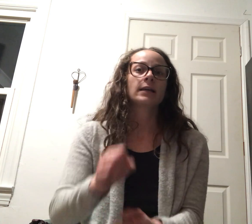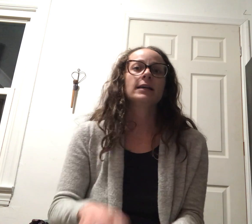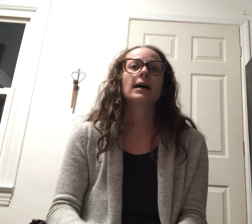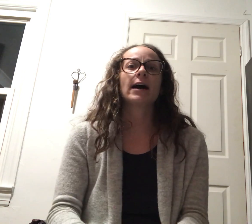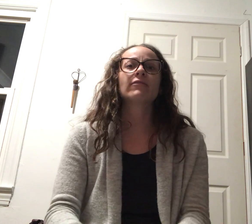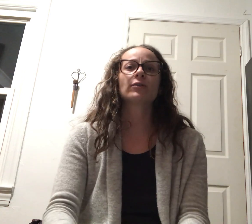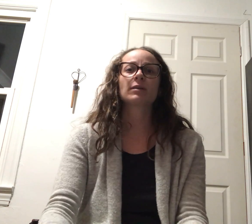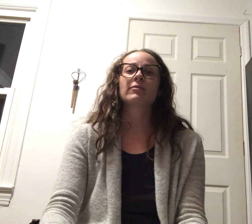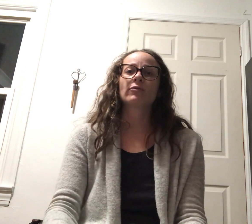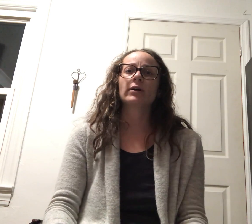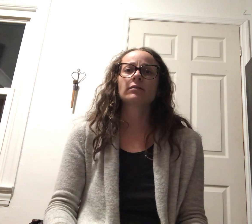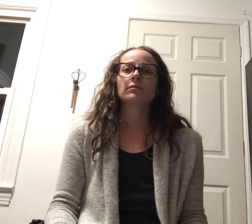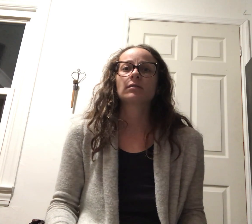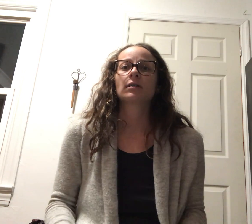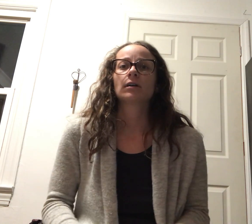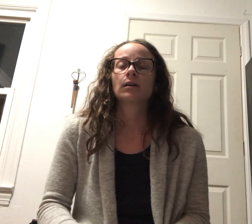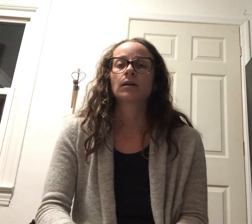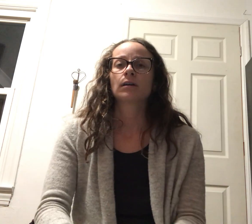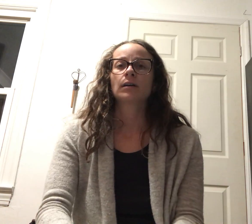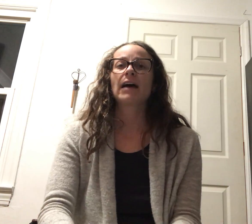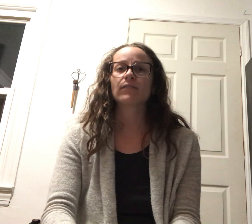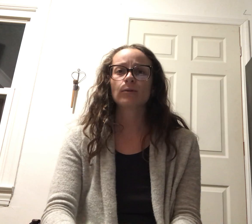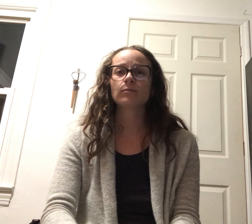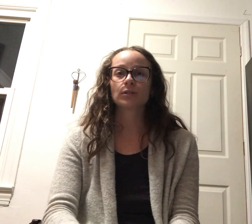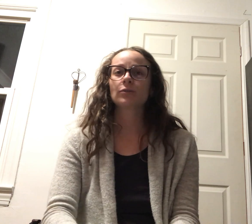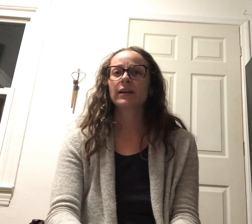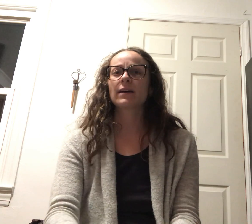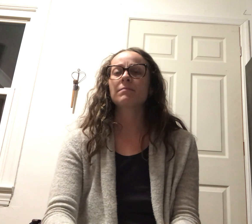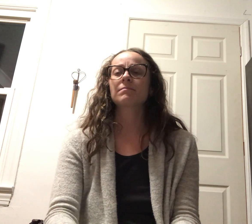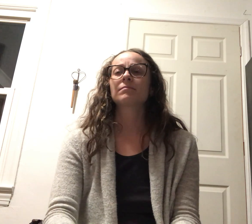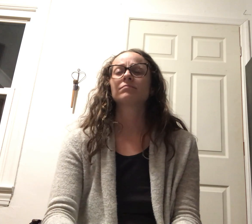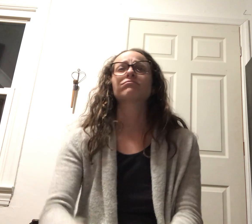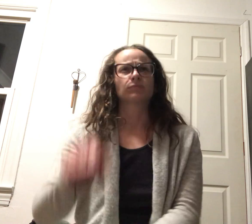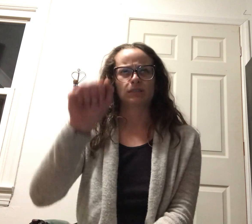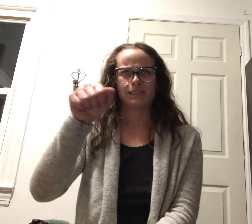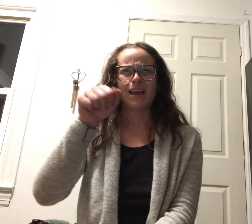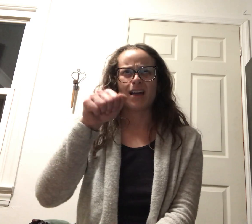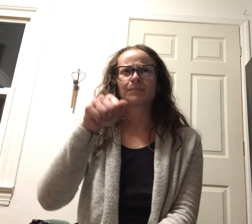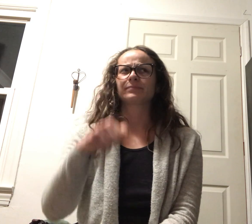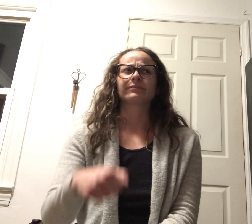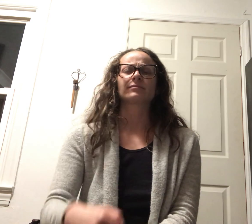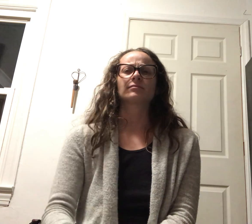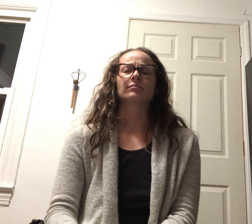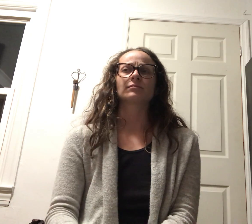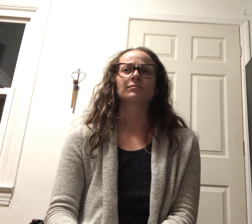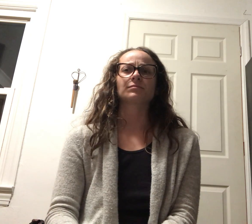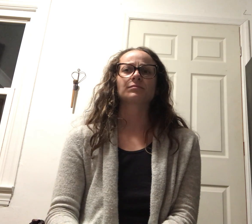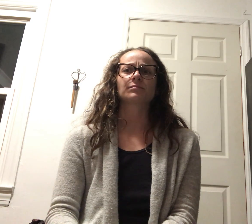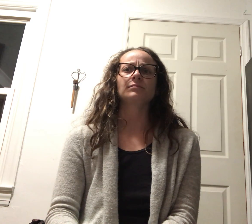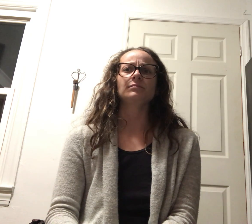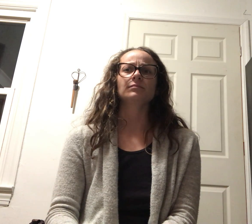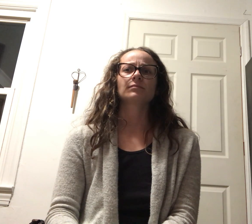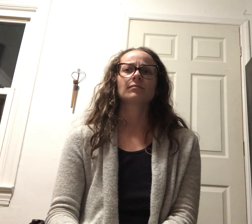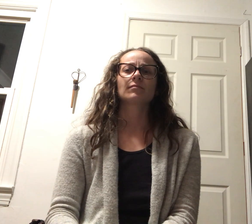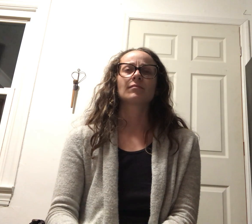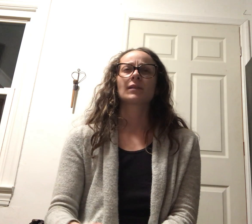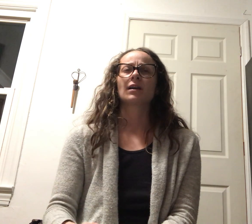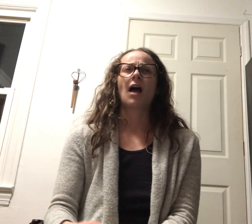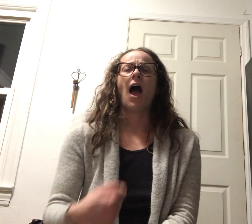Yeah, I've cooked them before. Have you? Do you? Yeah, I've really dig into flavoring and roasting pumpkin